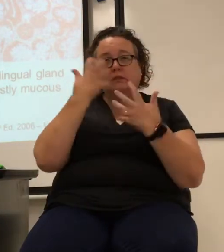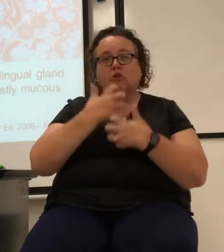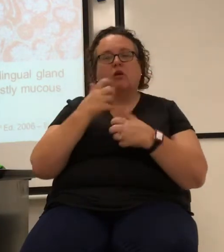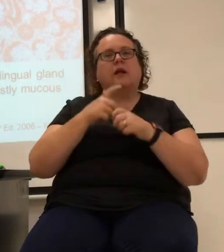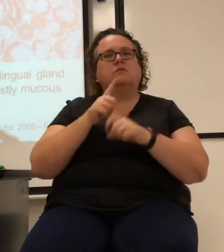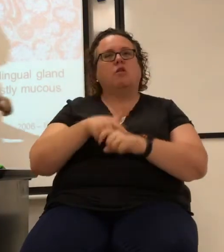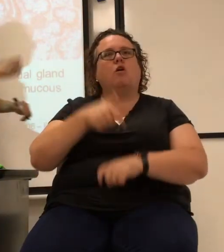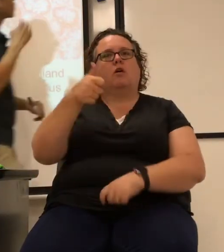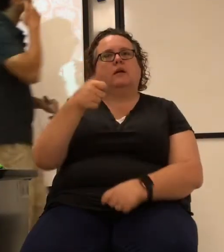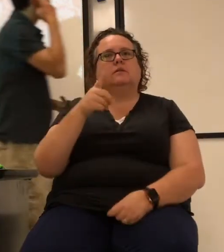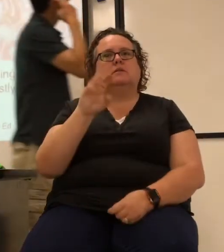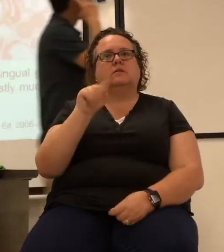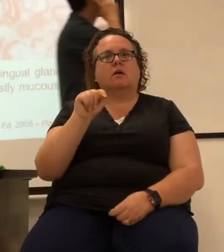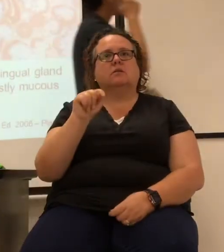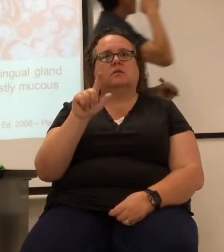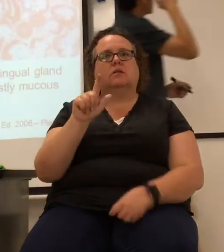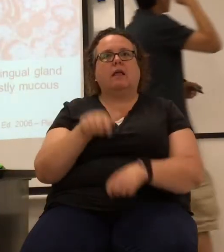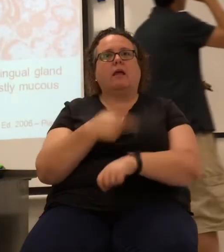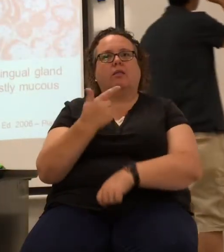length.